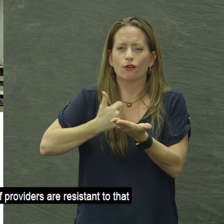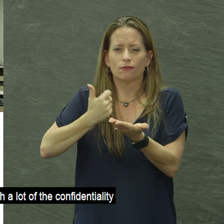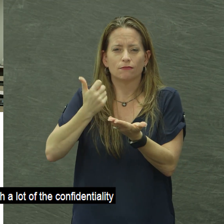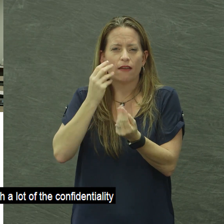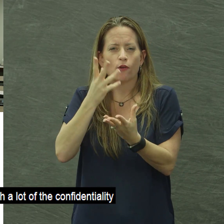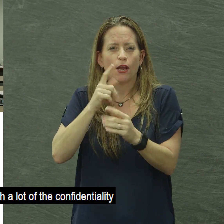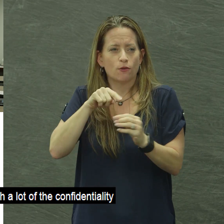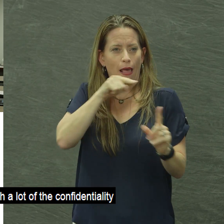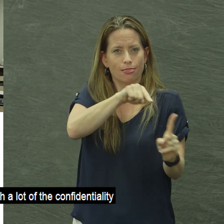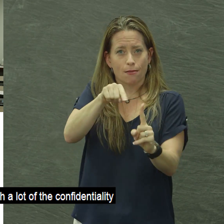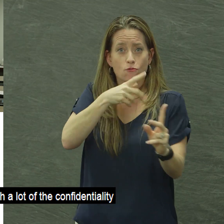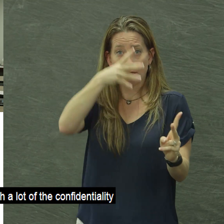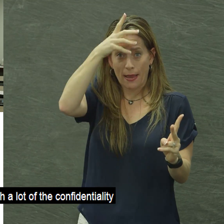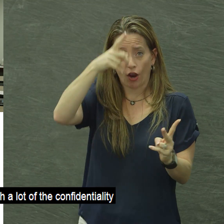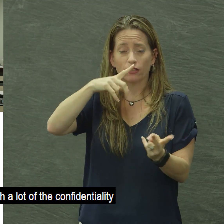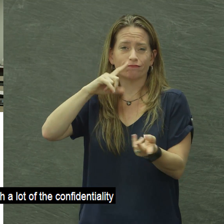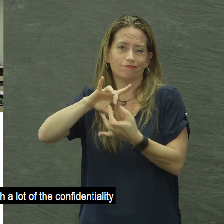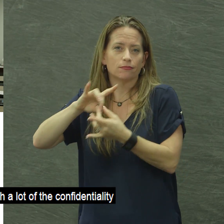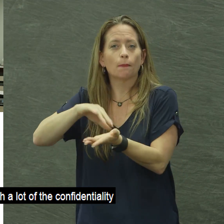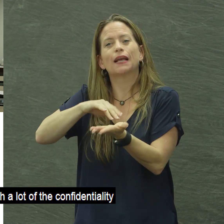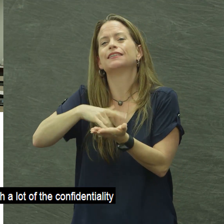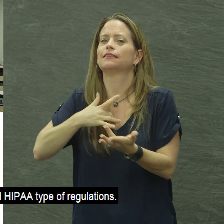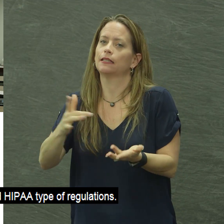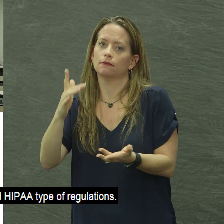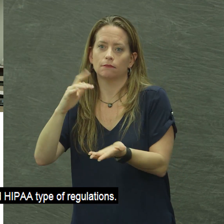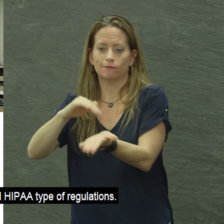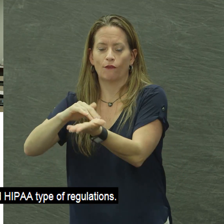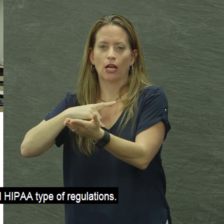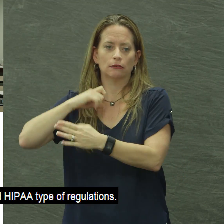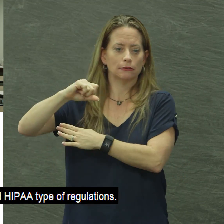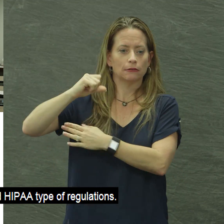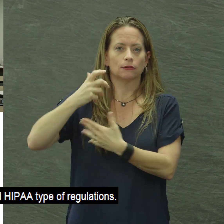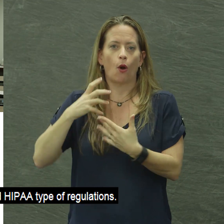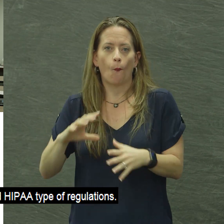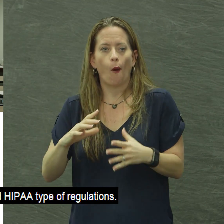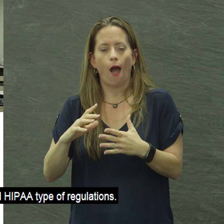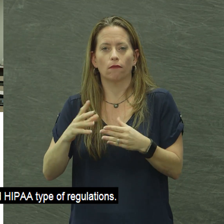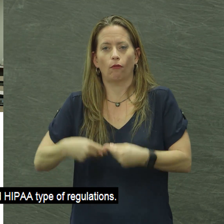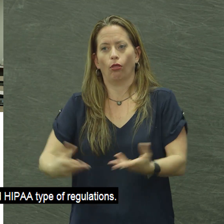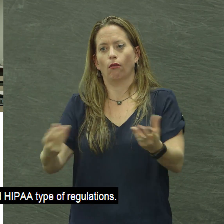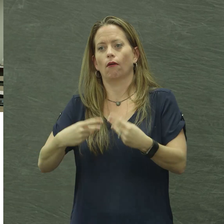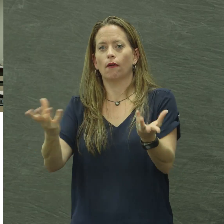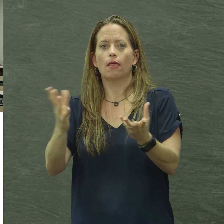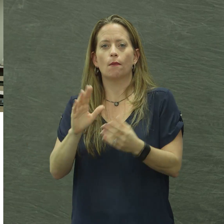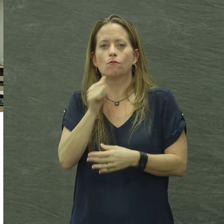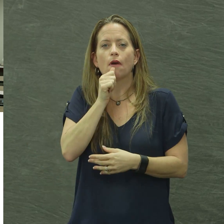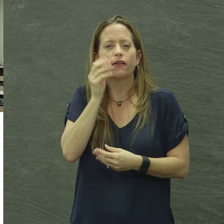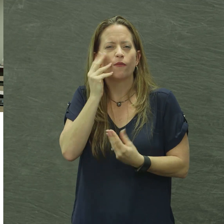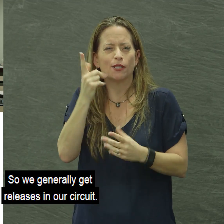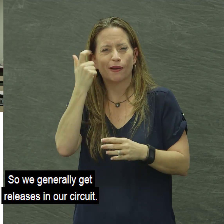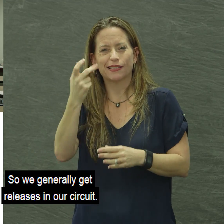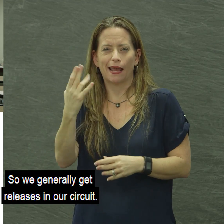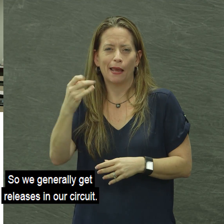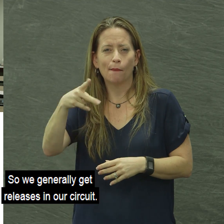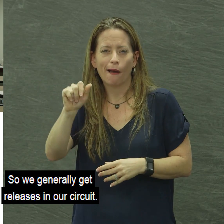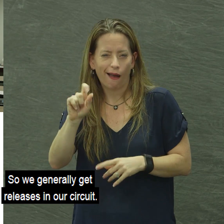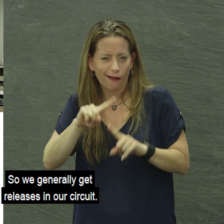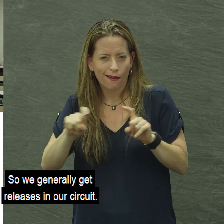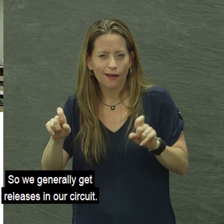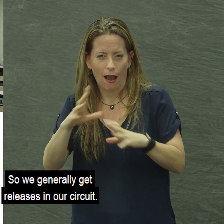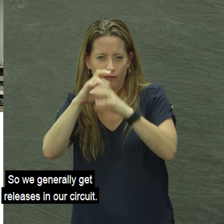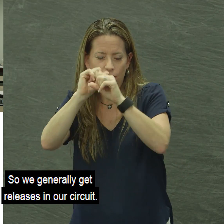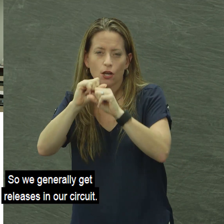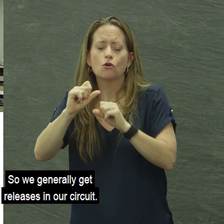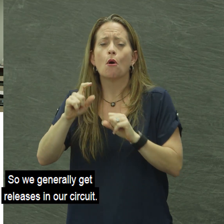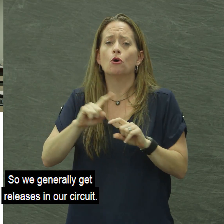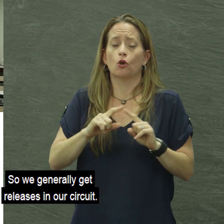to that with a lot of the confidentiality and HIPAA type of regulations. So we generally